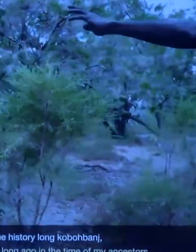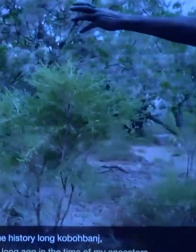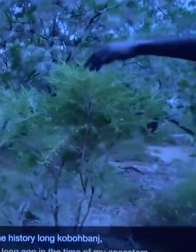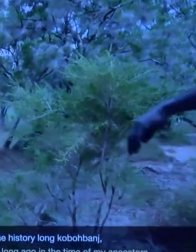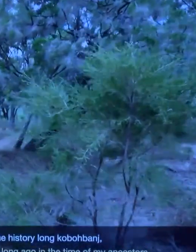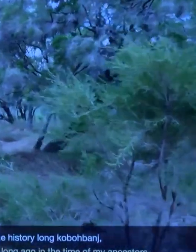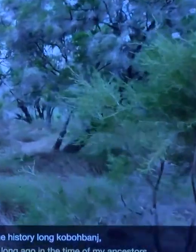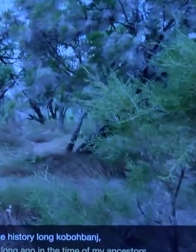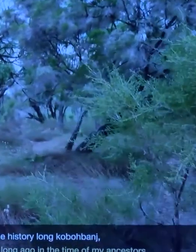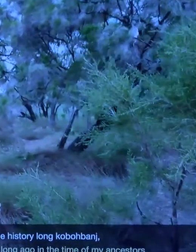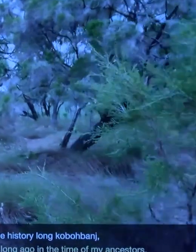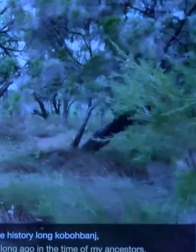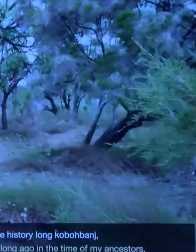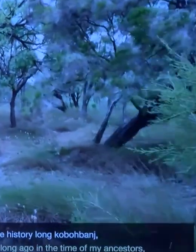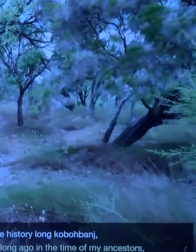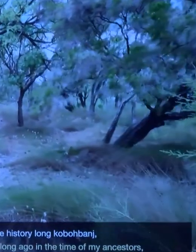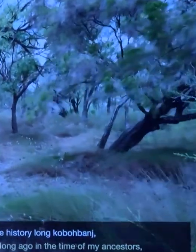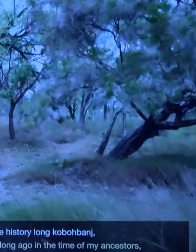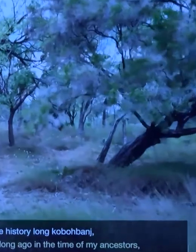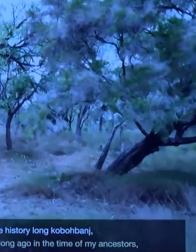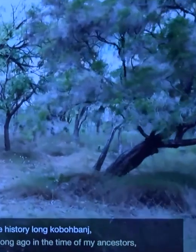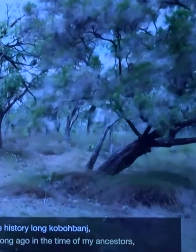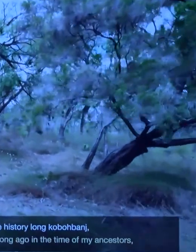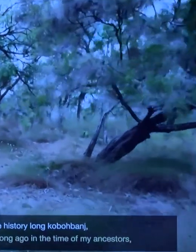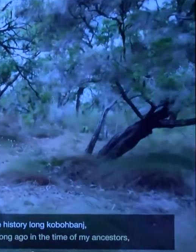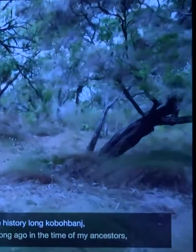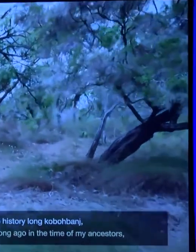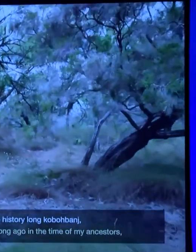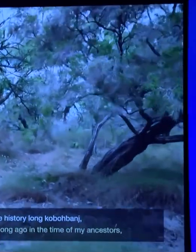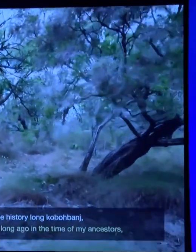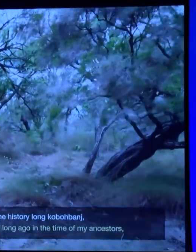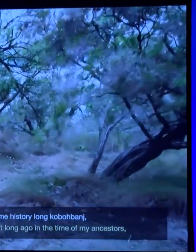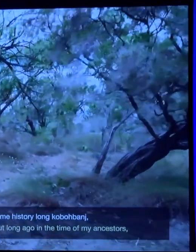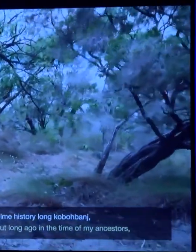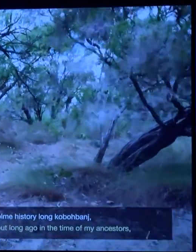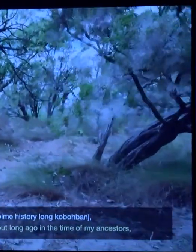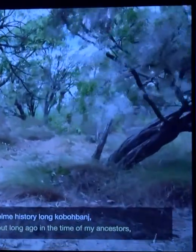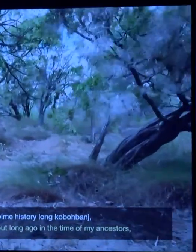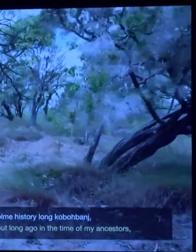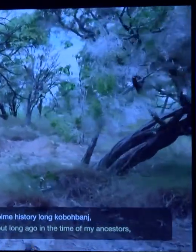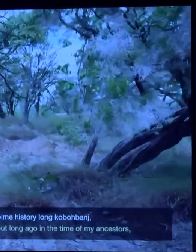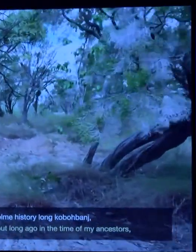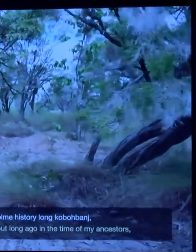I Johnny Mawurndjul Iskri. I already Iskri raw kobokan.